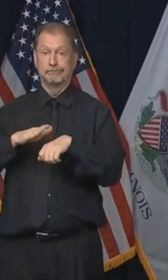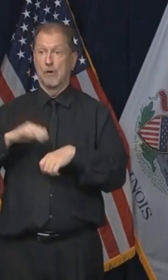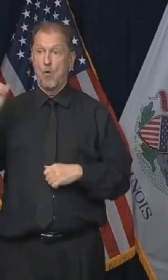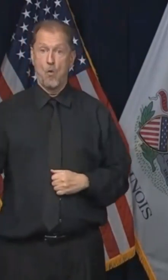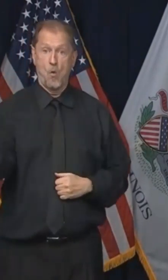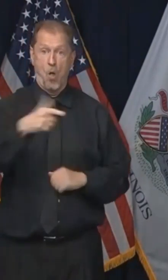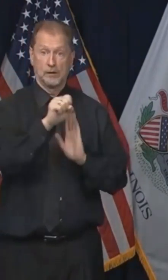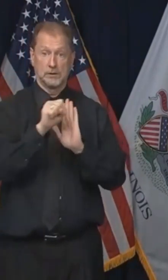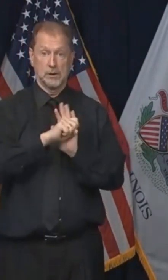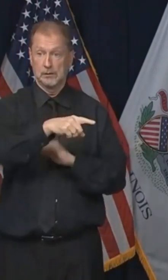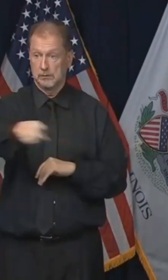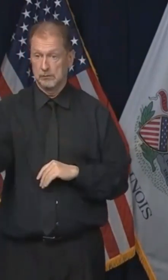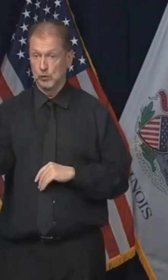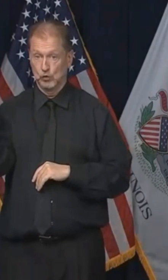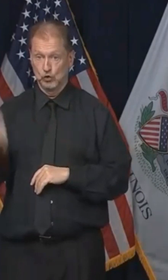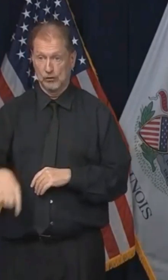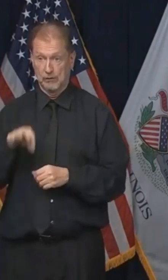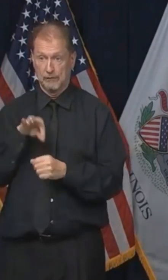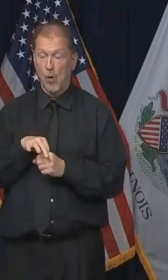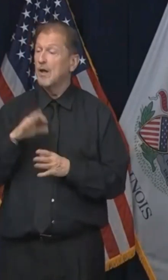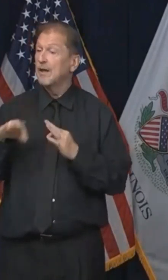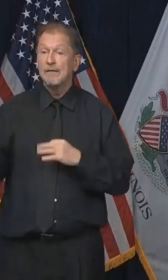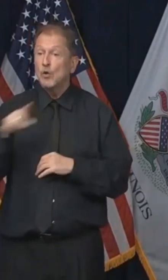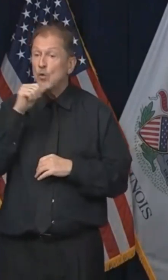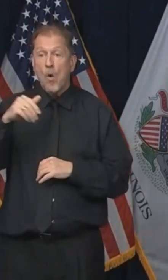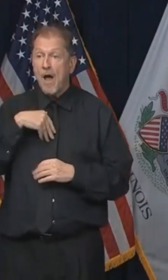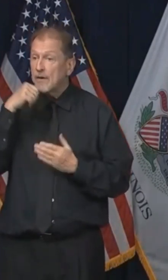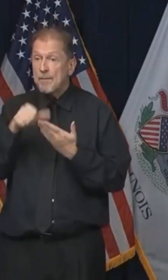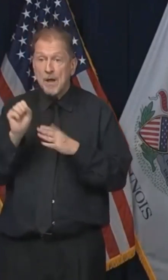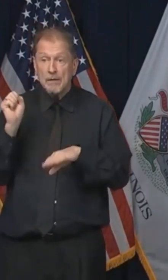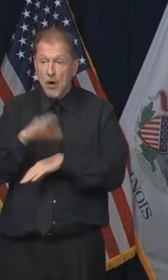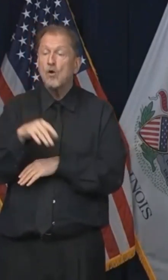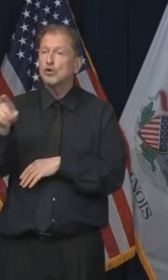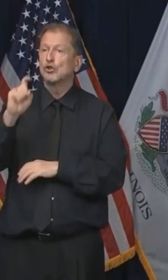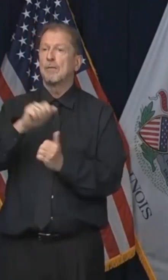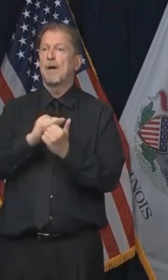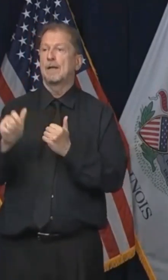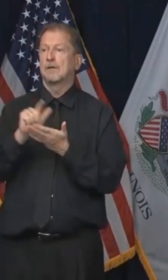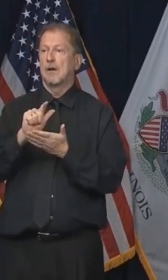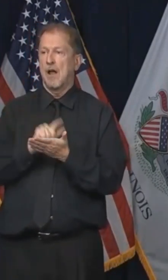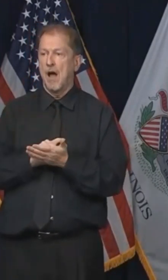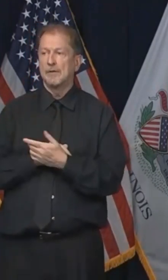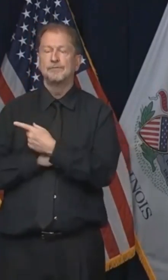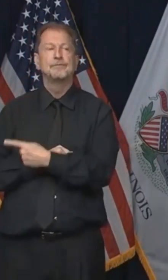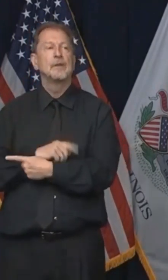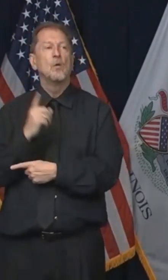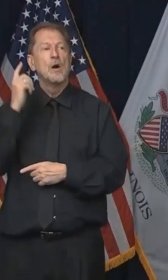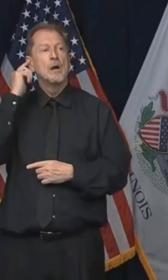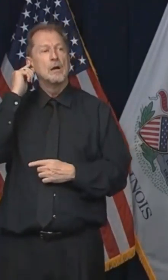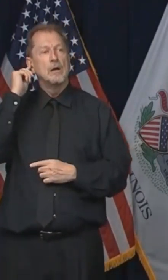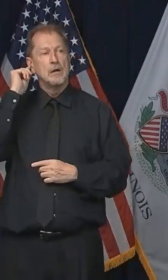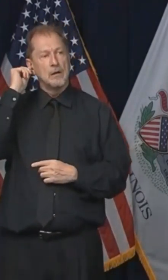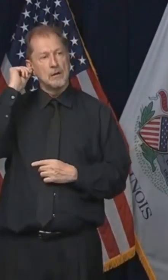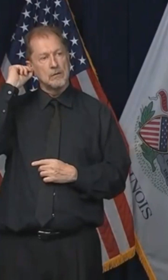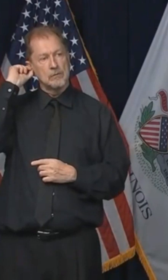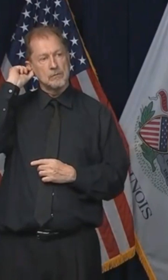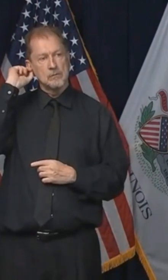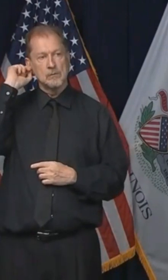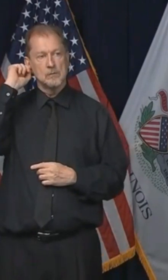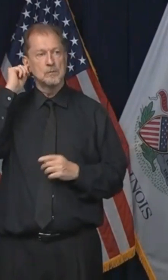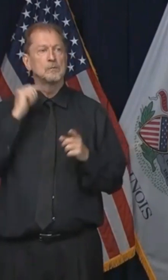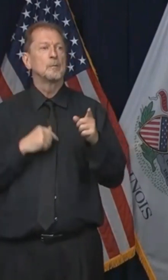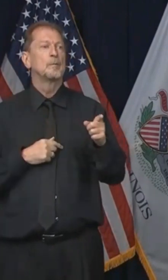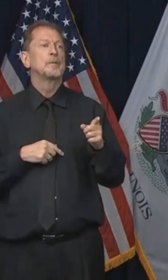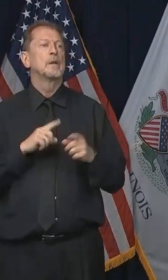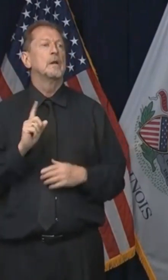that doesn't have mail-in ballots, they should pass that immediately and let people vote by mail. Okay, last question in the room. Earlier in the week, when we